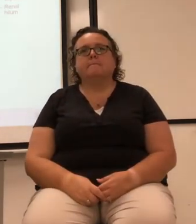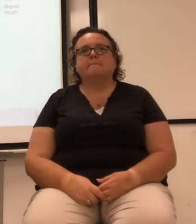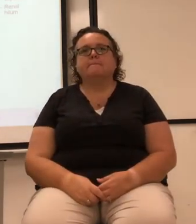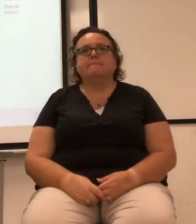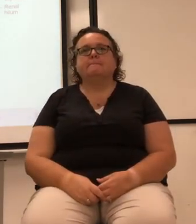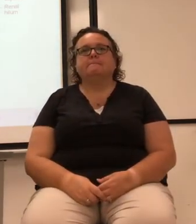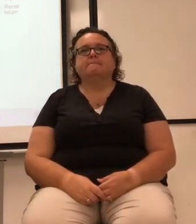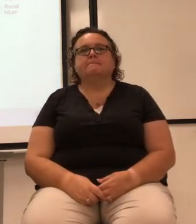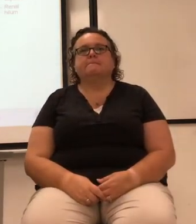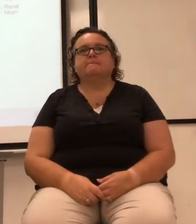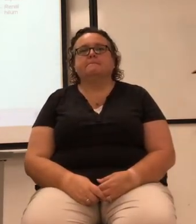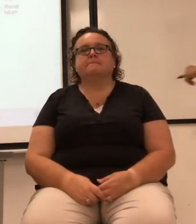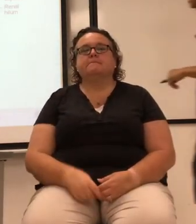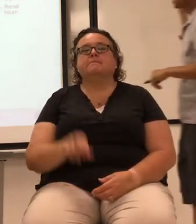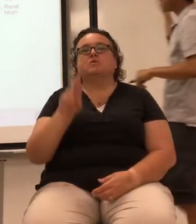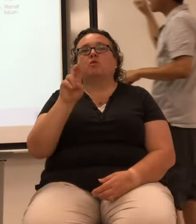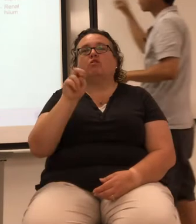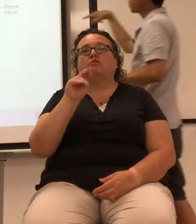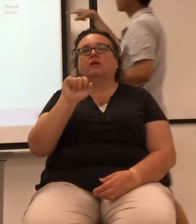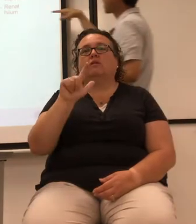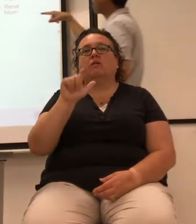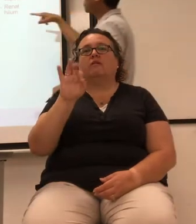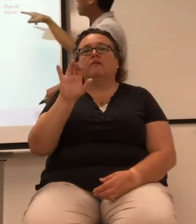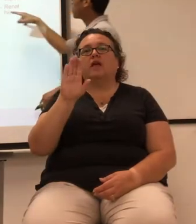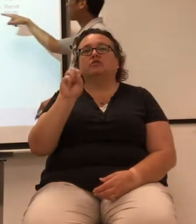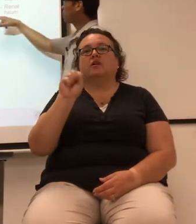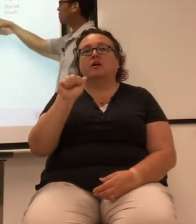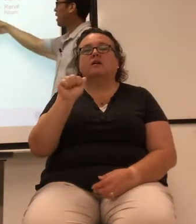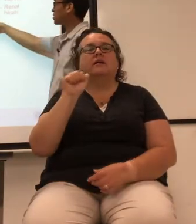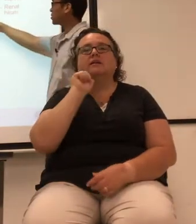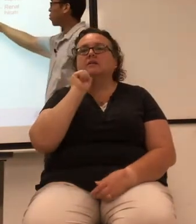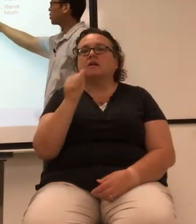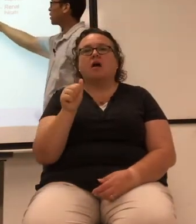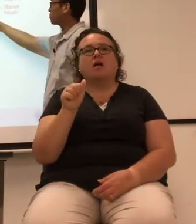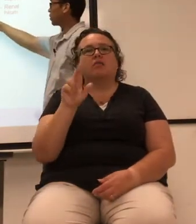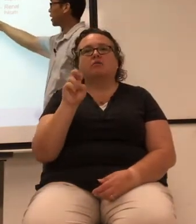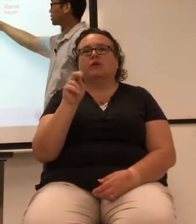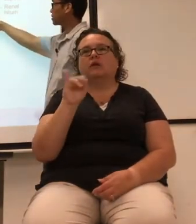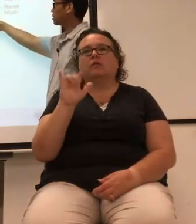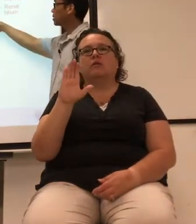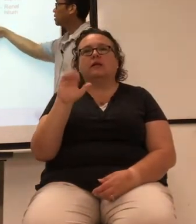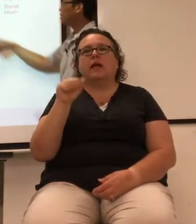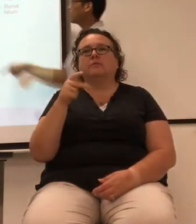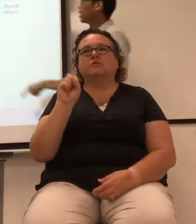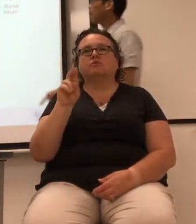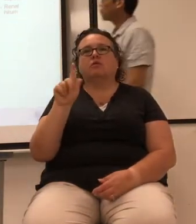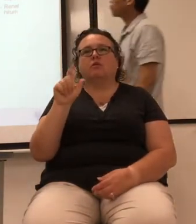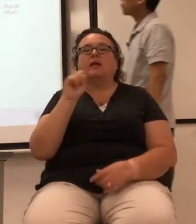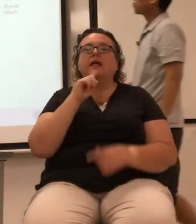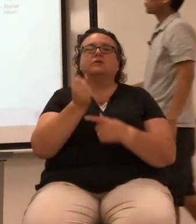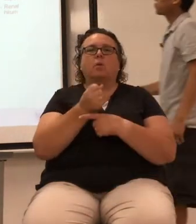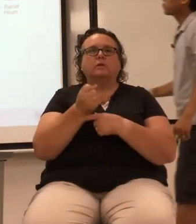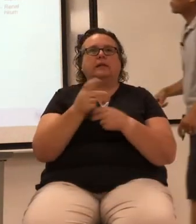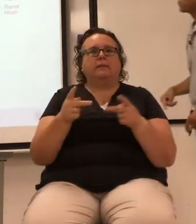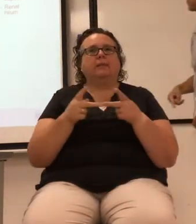So the renal fascia is not the renal capsule. The renal fascia is holding it in place.